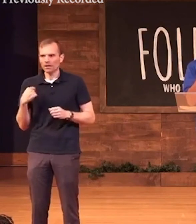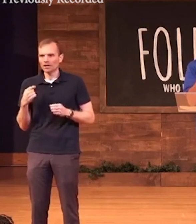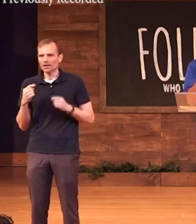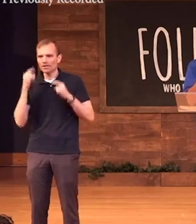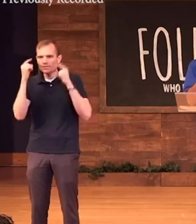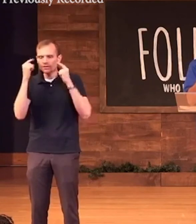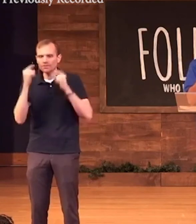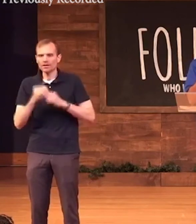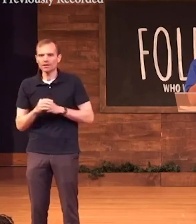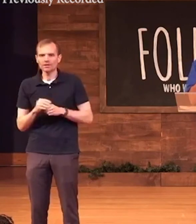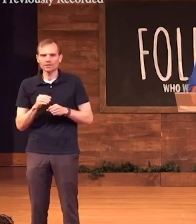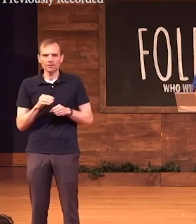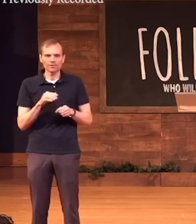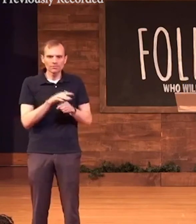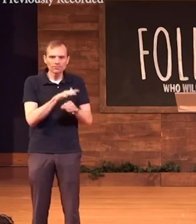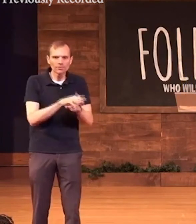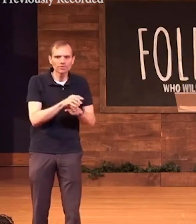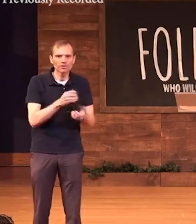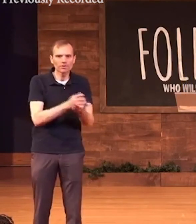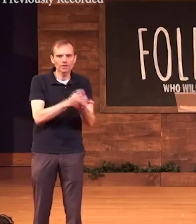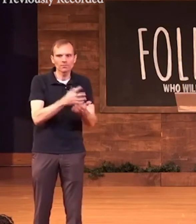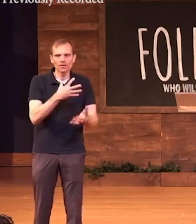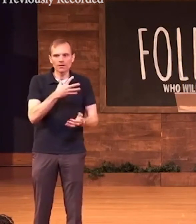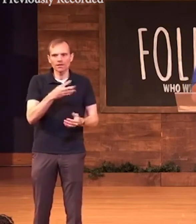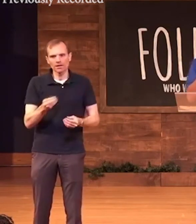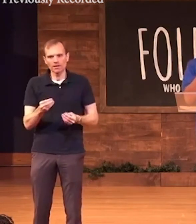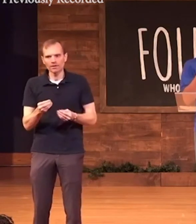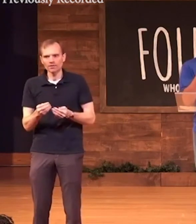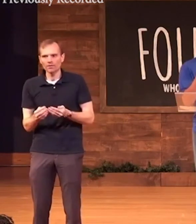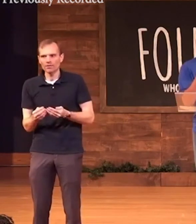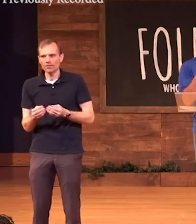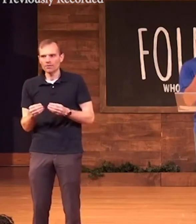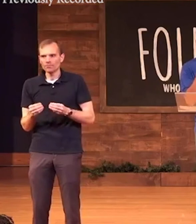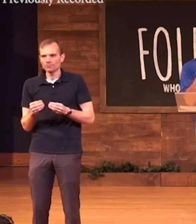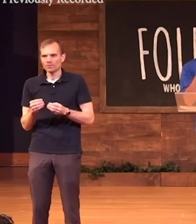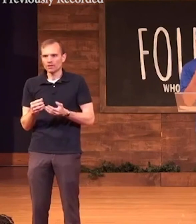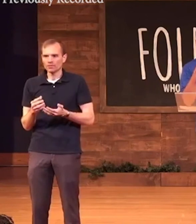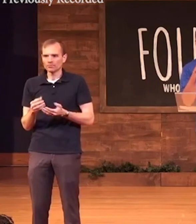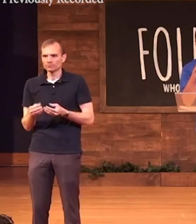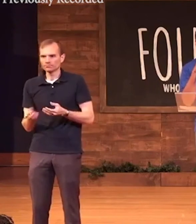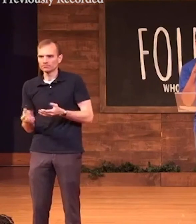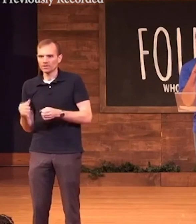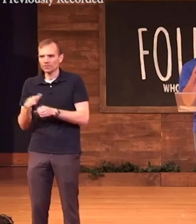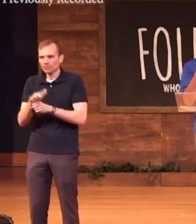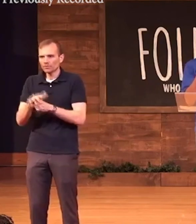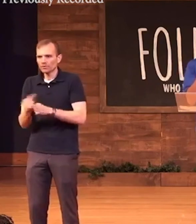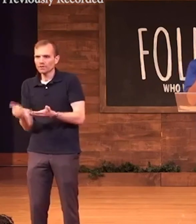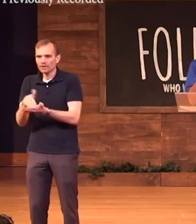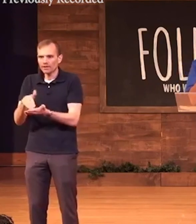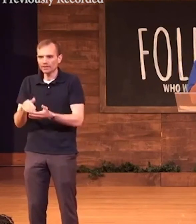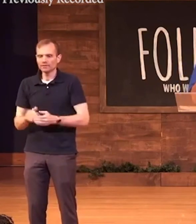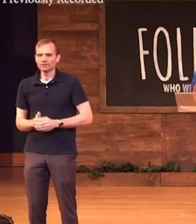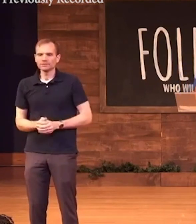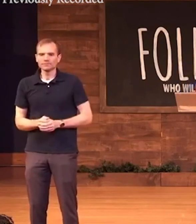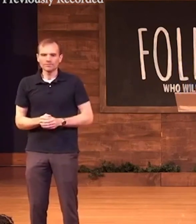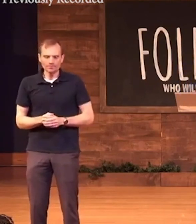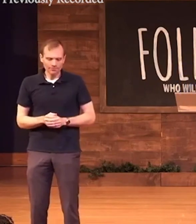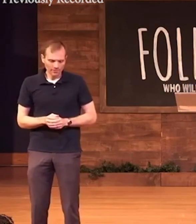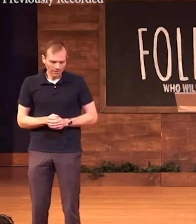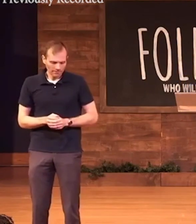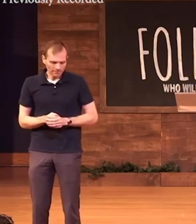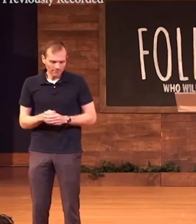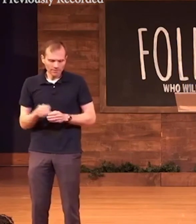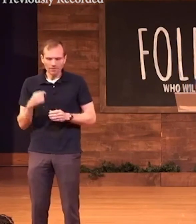As we go about our week, we allow ourselves to be drained by whatever it is. Our stress, our